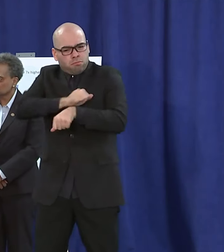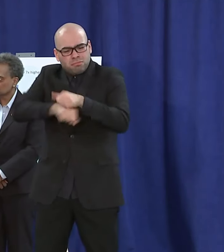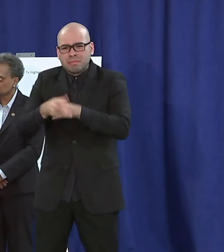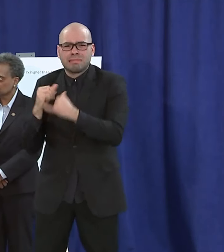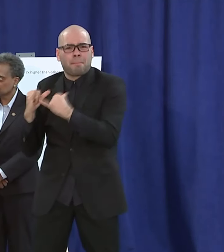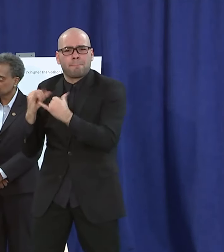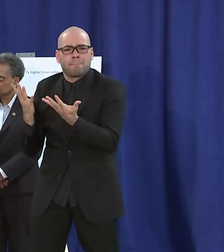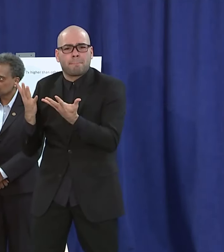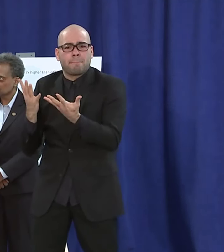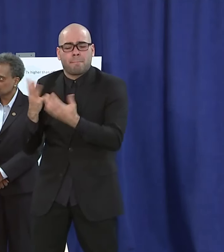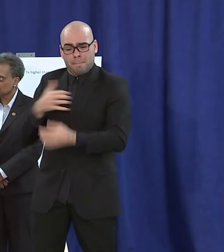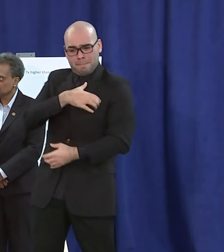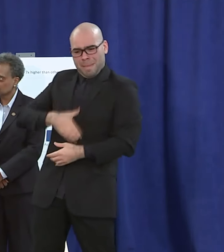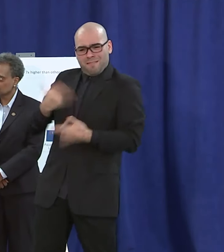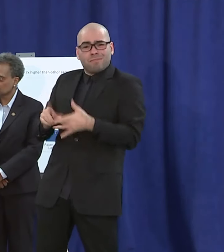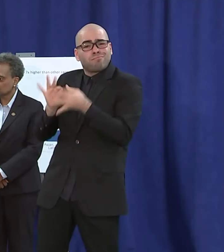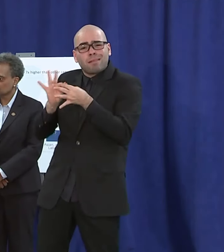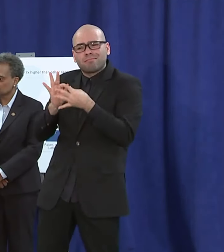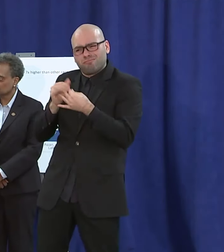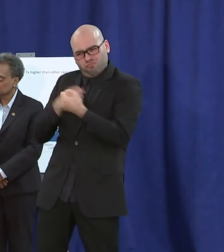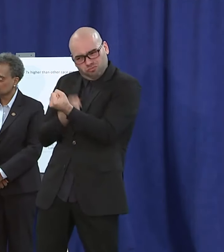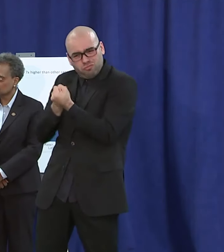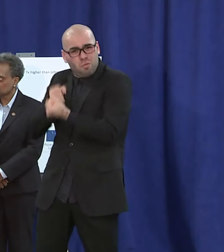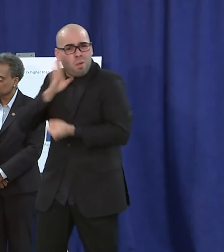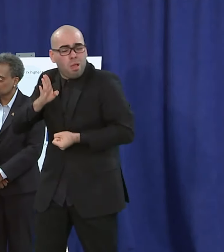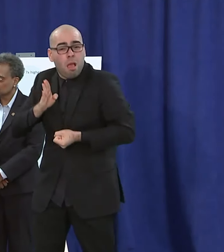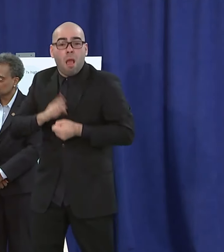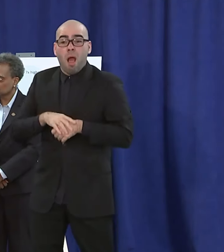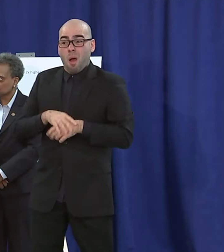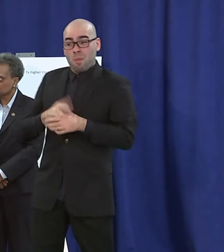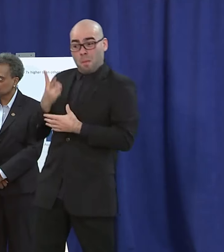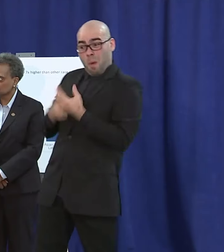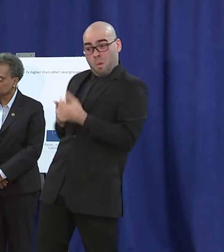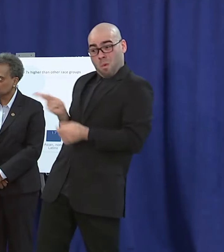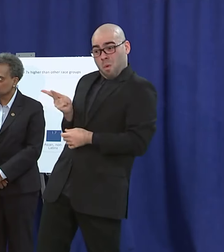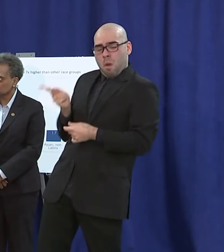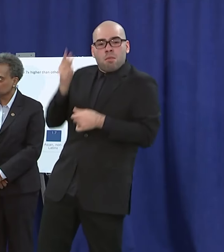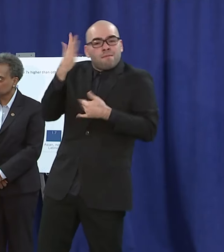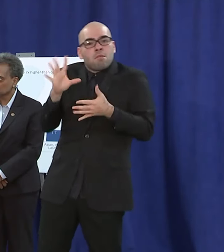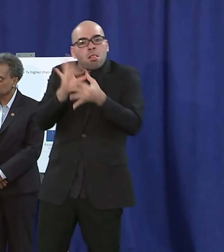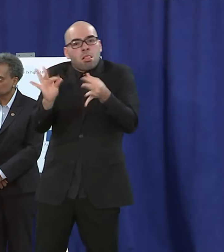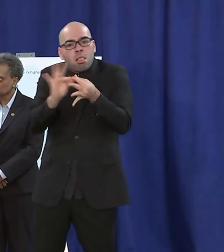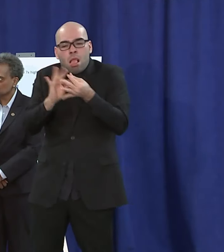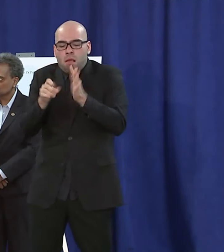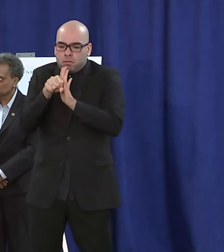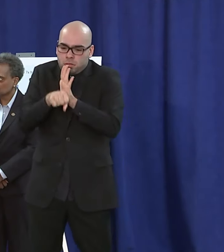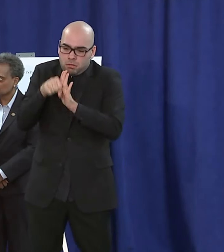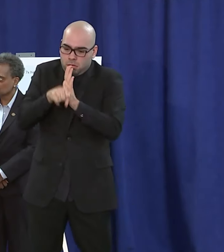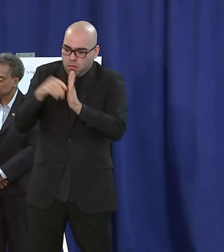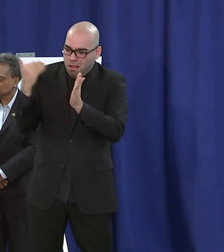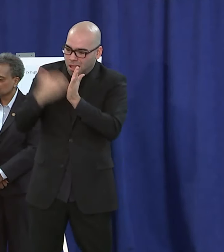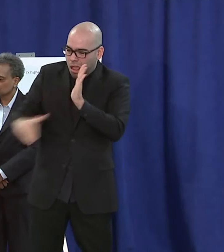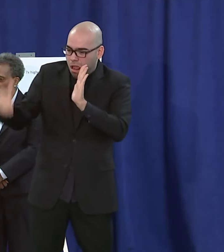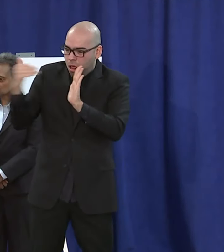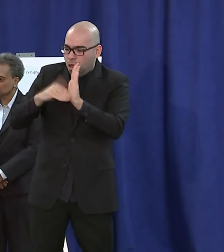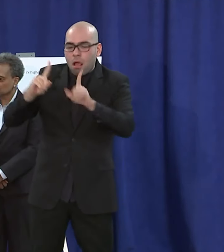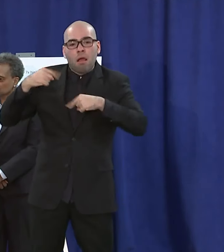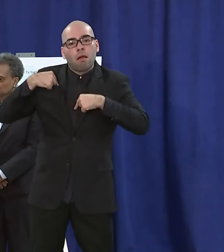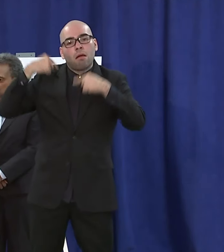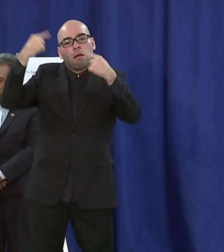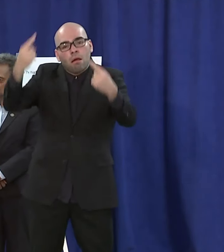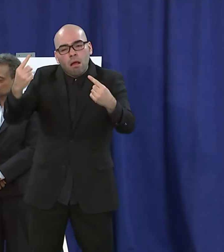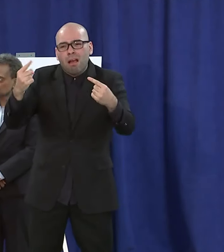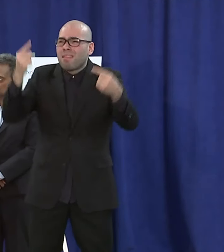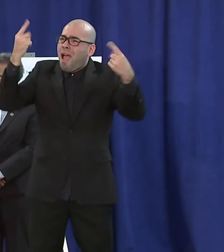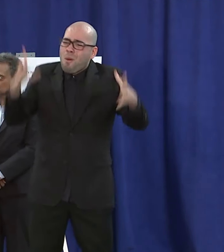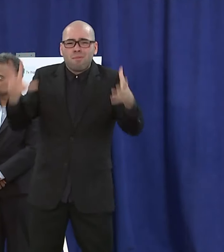Mayor Lightfoot said. But quite honestly, Mayor Lightfoot and Dr. Awadi were on this months ahead of time. Talked about the intersection